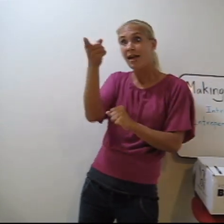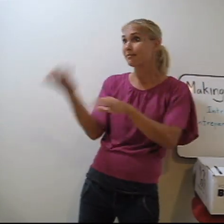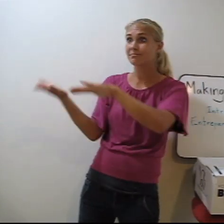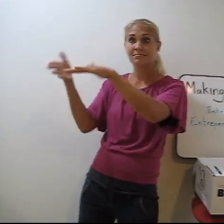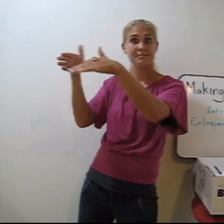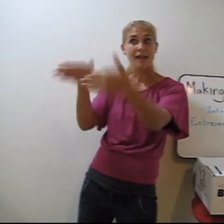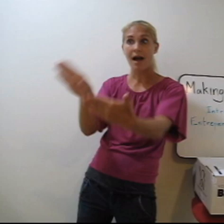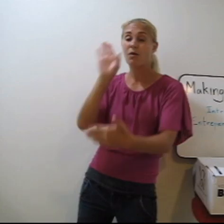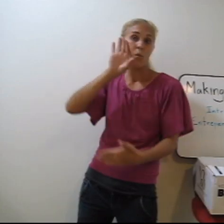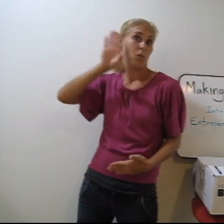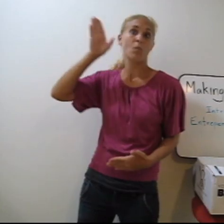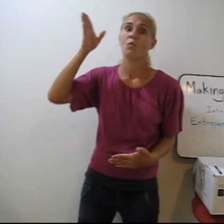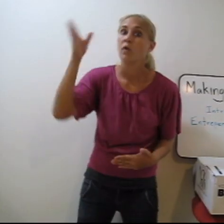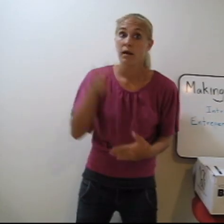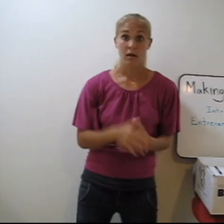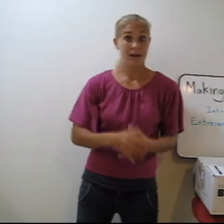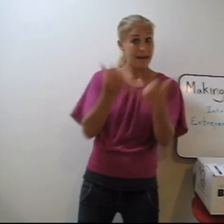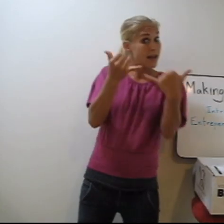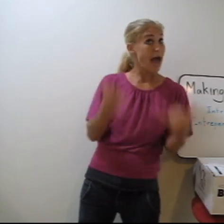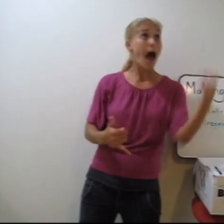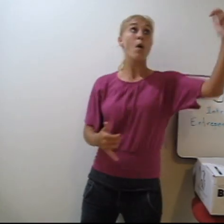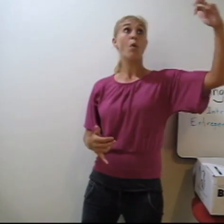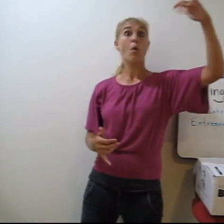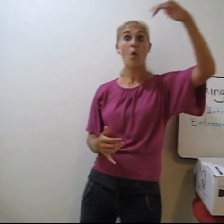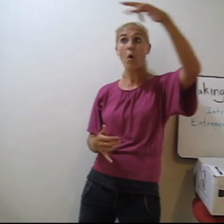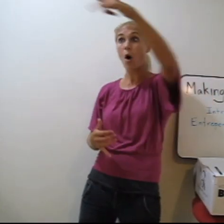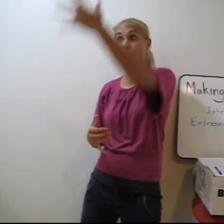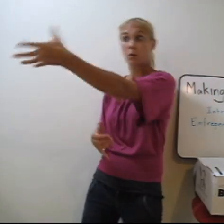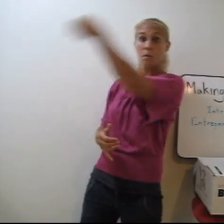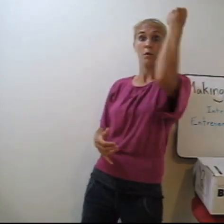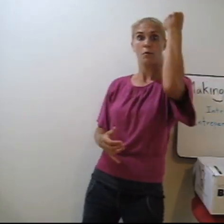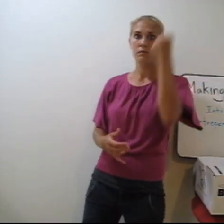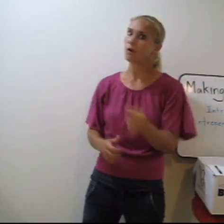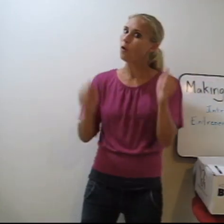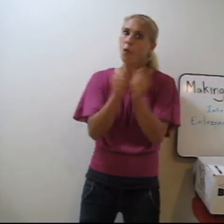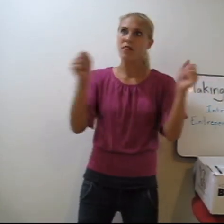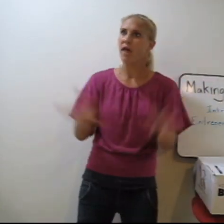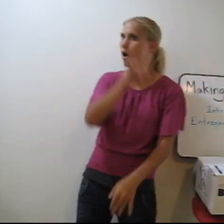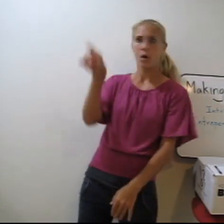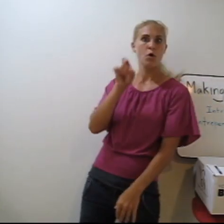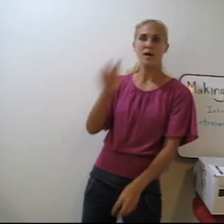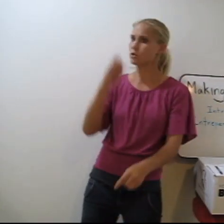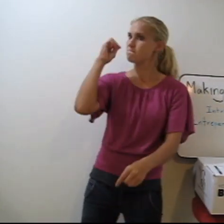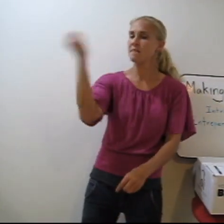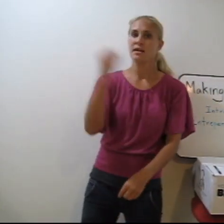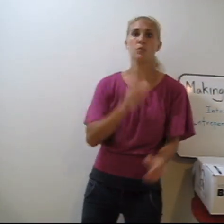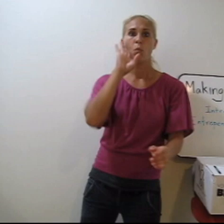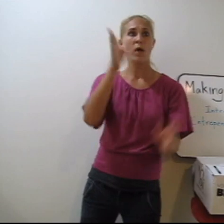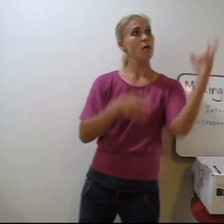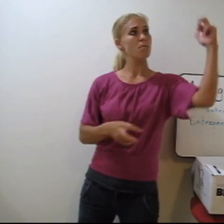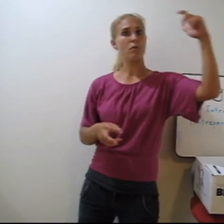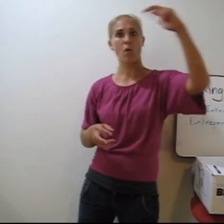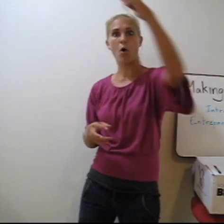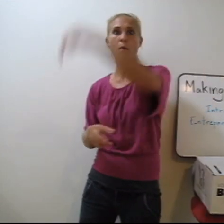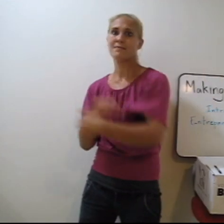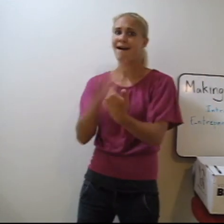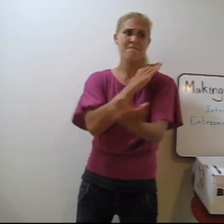and die. Would you walk the length of the plank now? Without question and immediately, you'd do it, $20 or not.